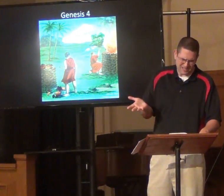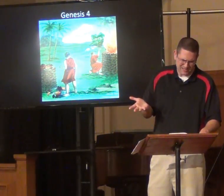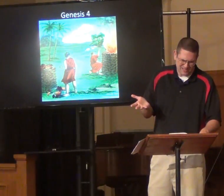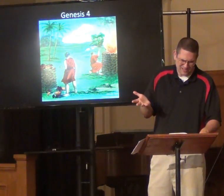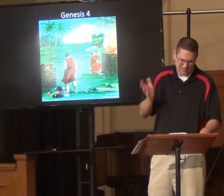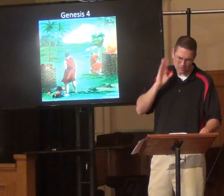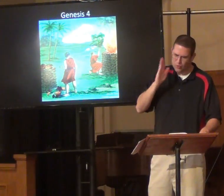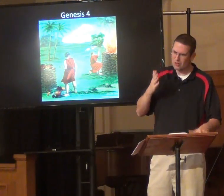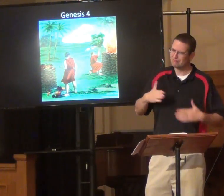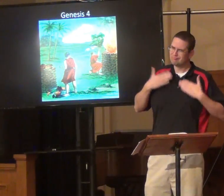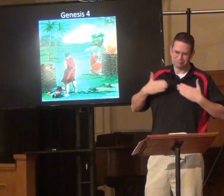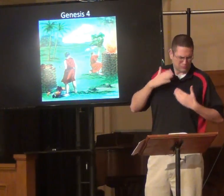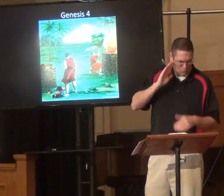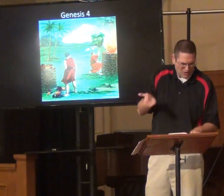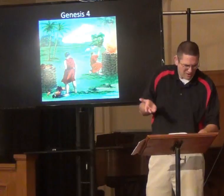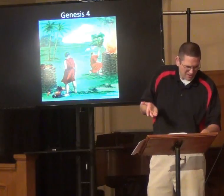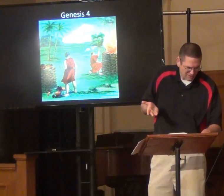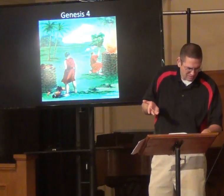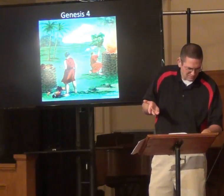you'll be fine. You'll be happy.